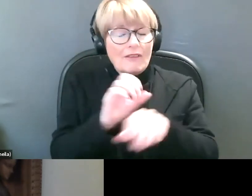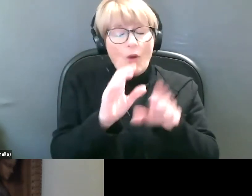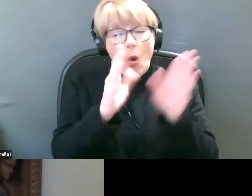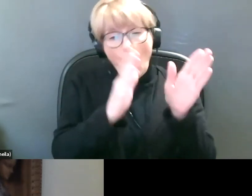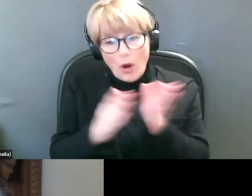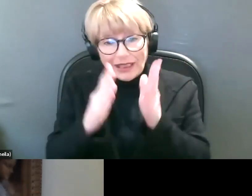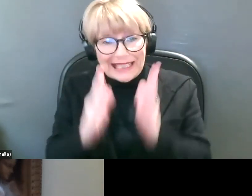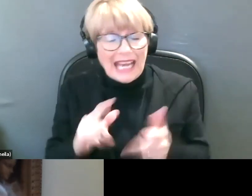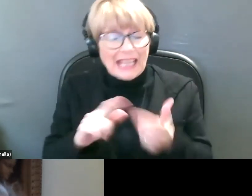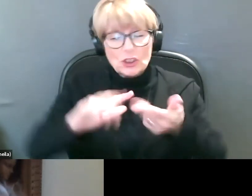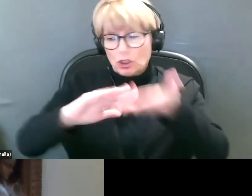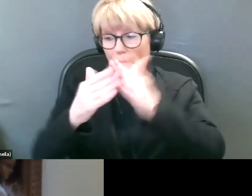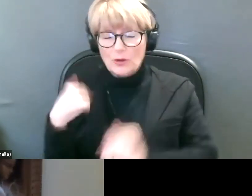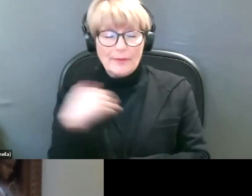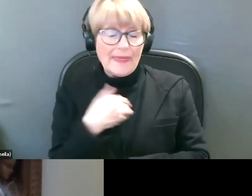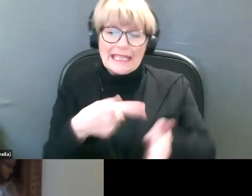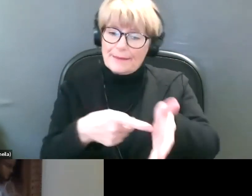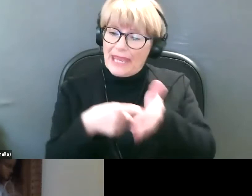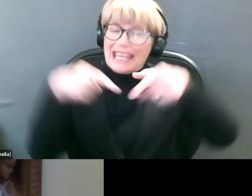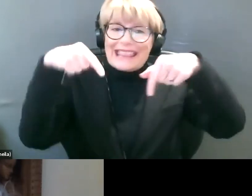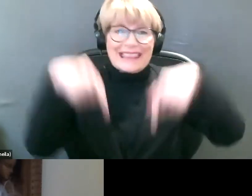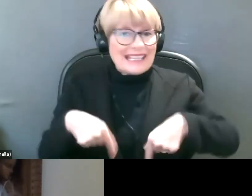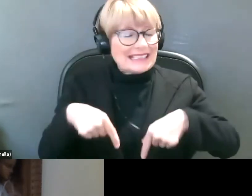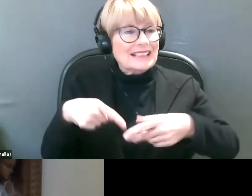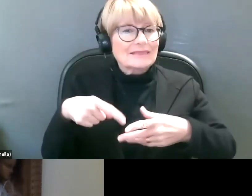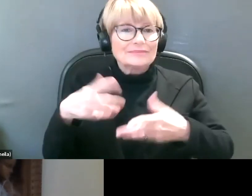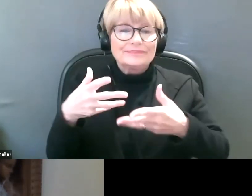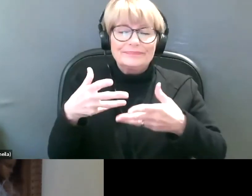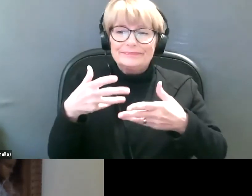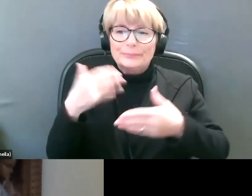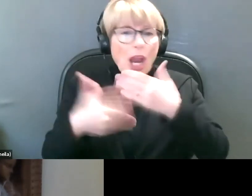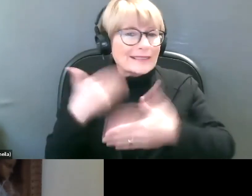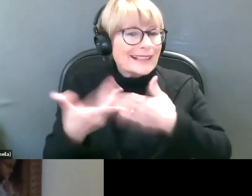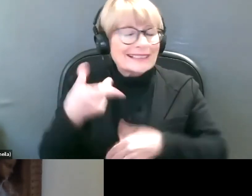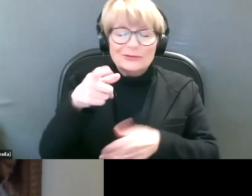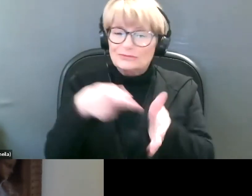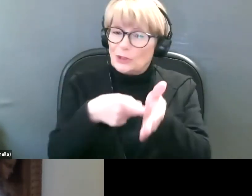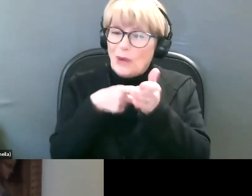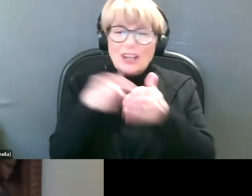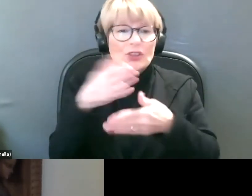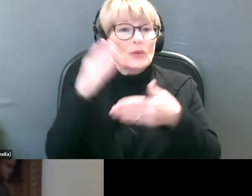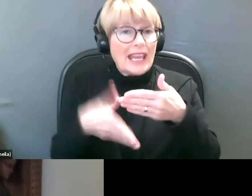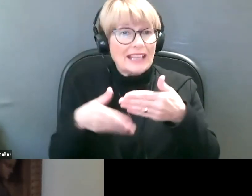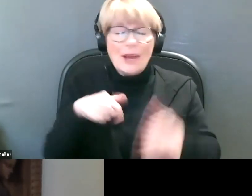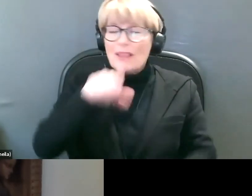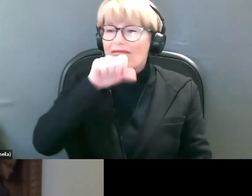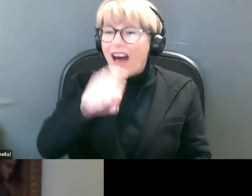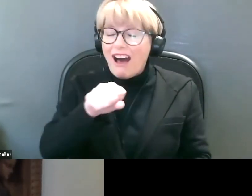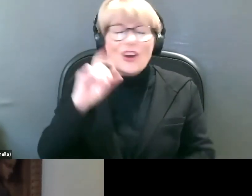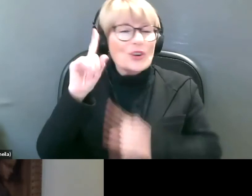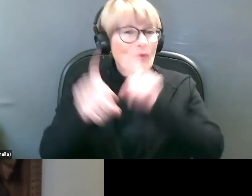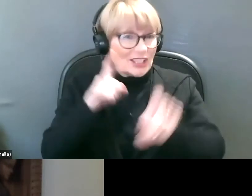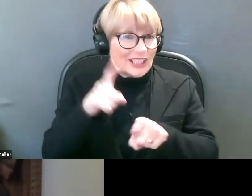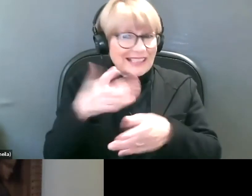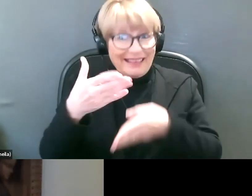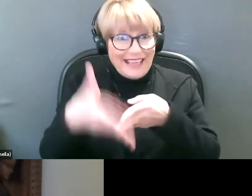who demanded that this practice needs to end. So would love to, ready for questions when we get them. Thank you so much for